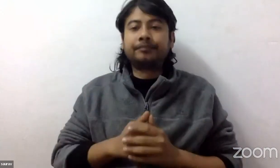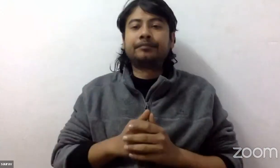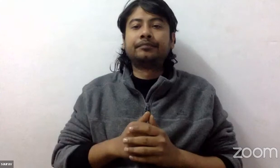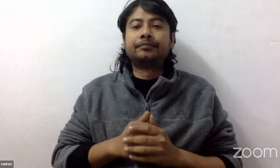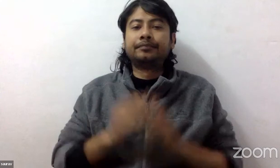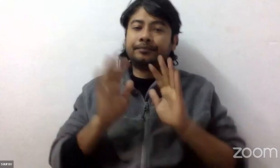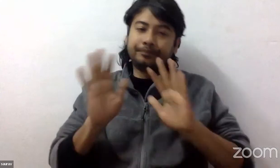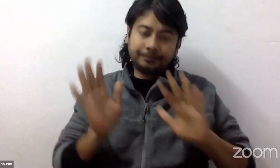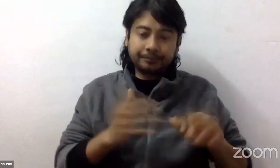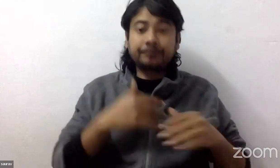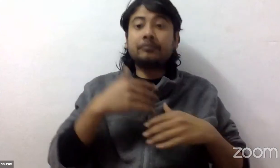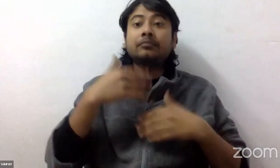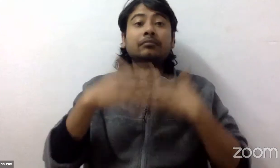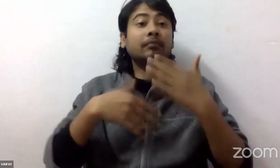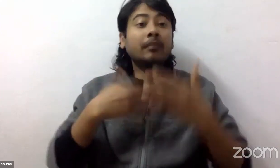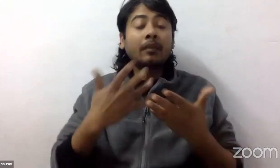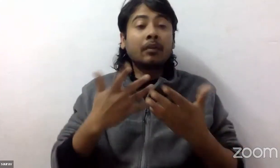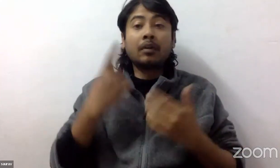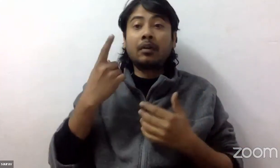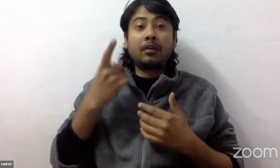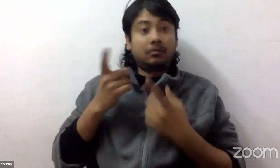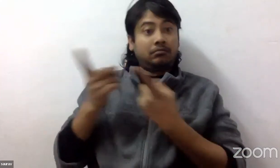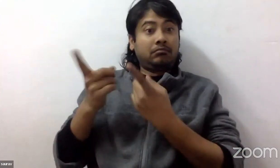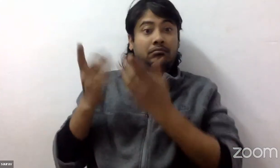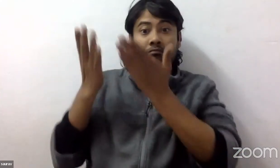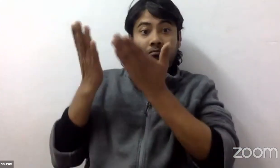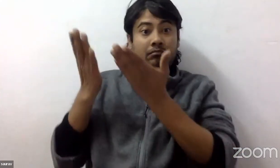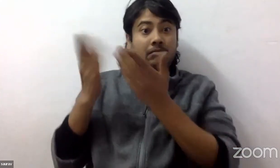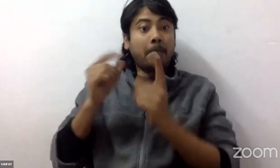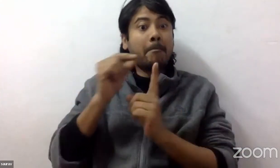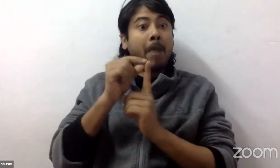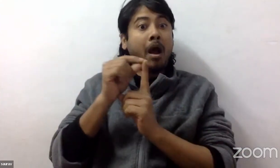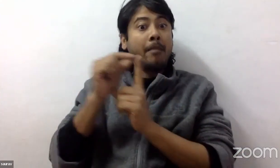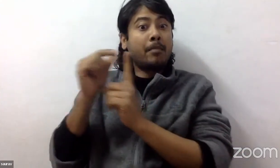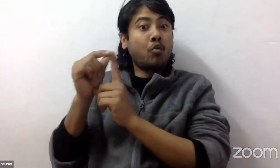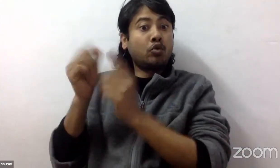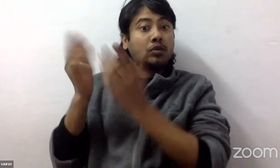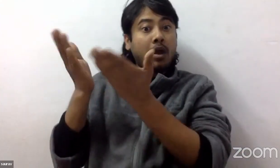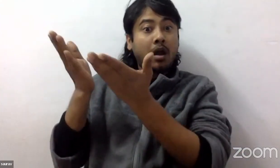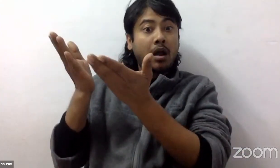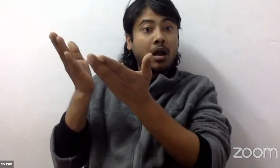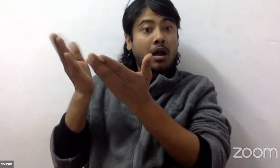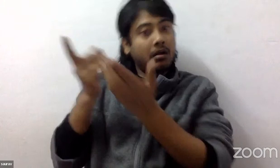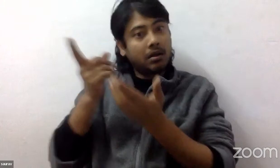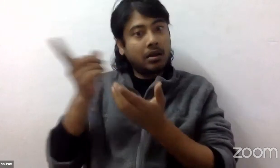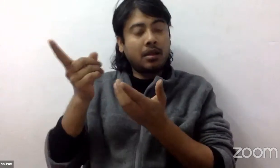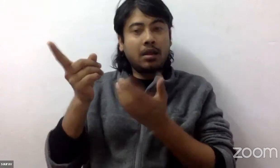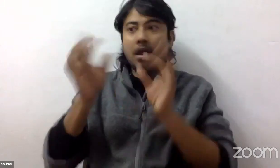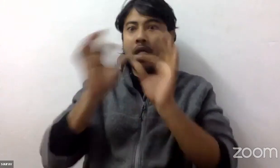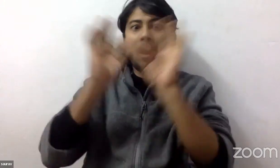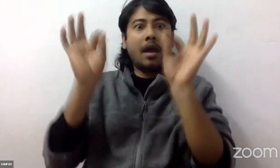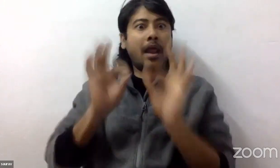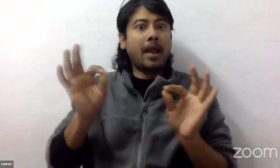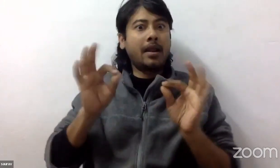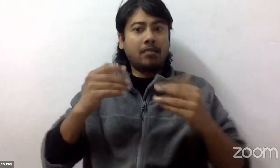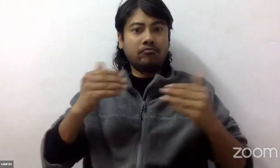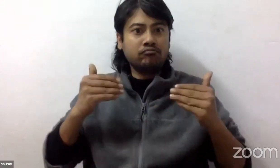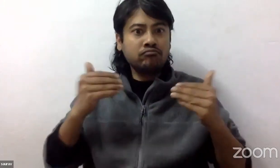people after their death. So once Lord Vishnu happened to visit Yamraj, now he